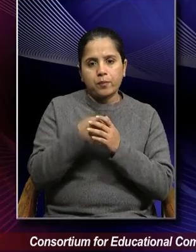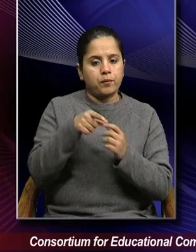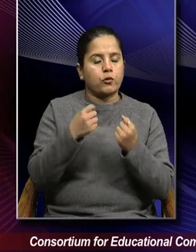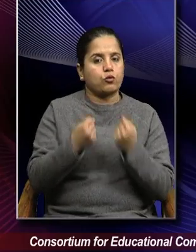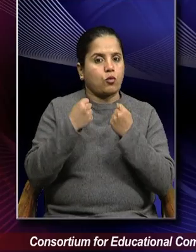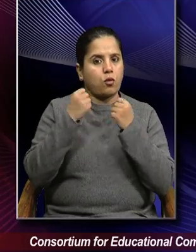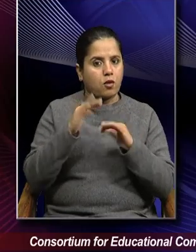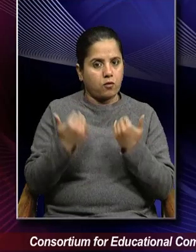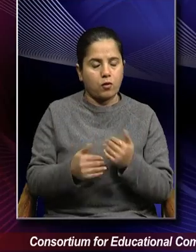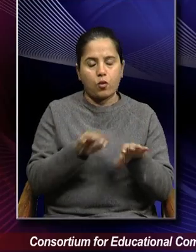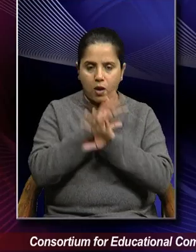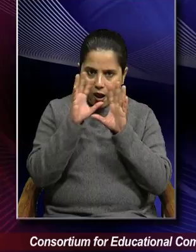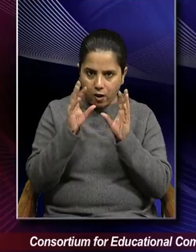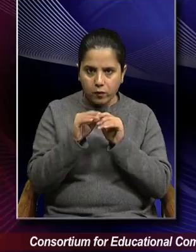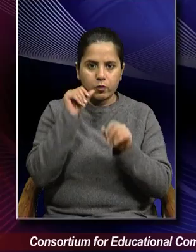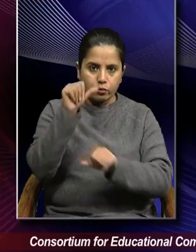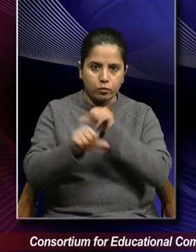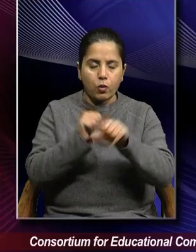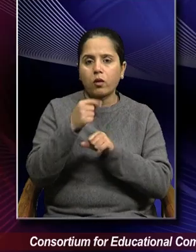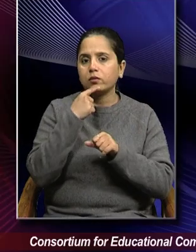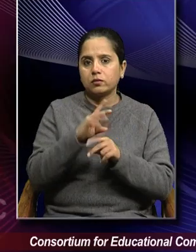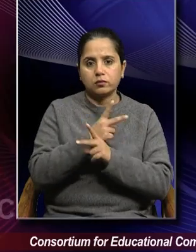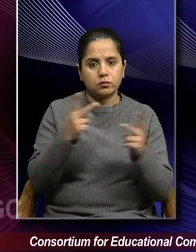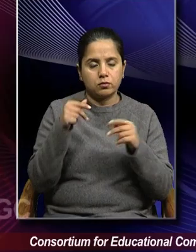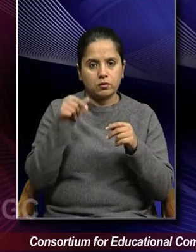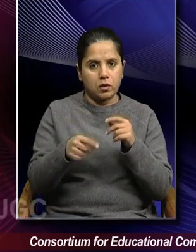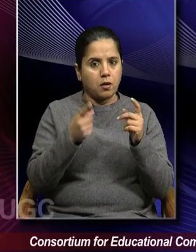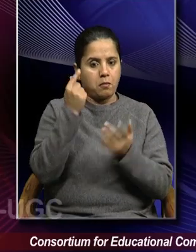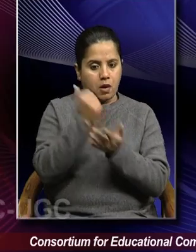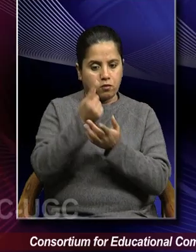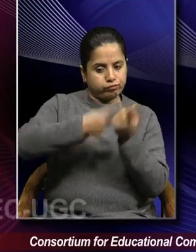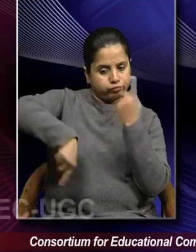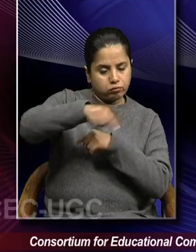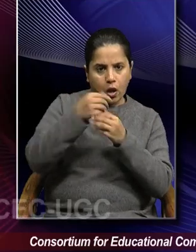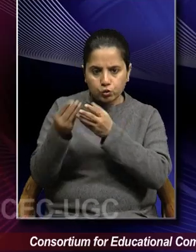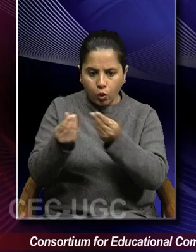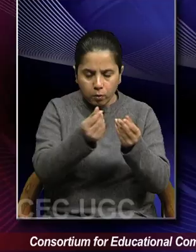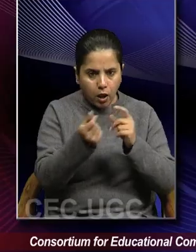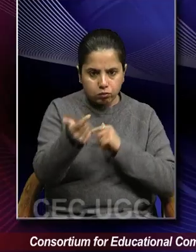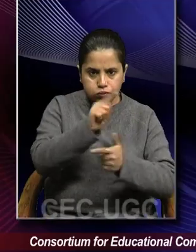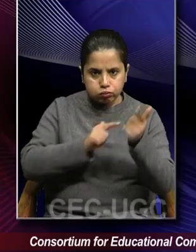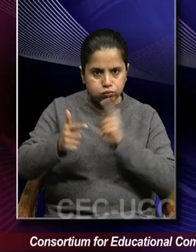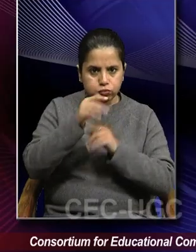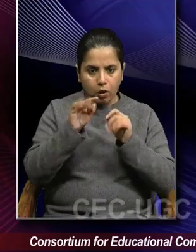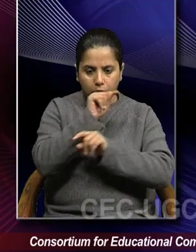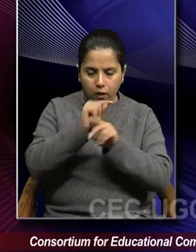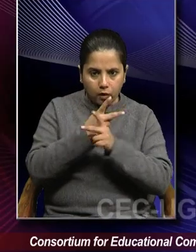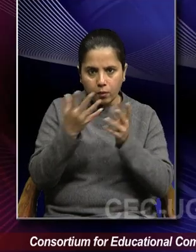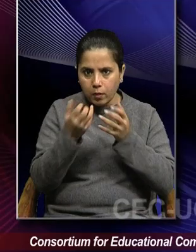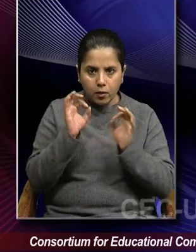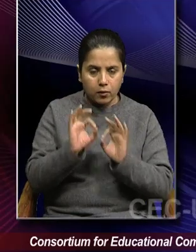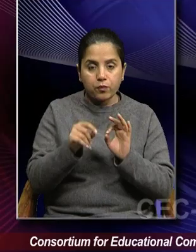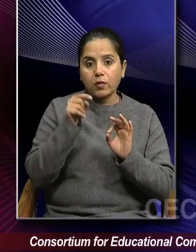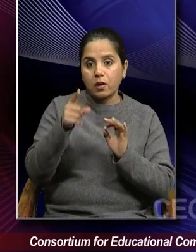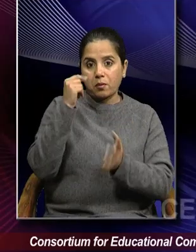strengthens the entire process of interbank settlements. It is making an improvement into that. It